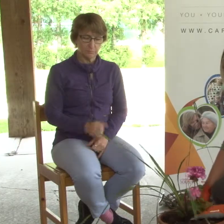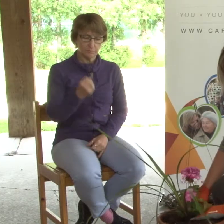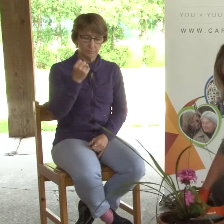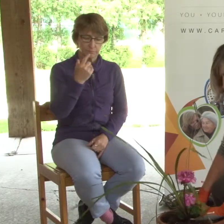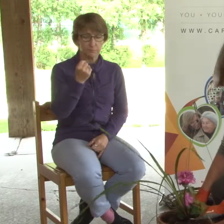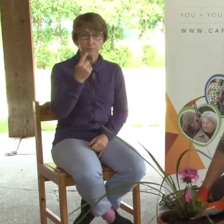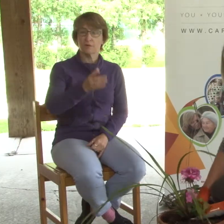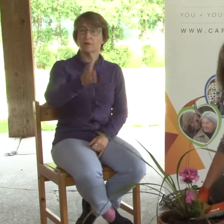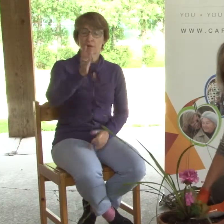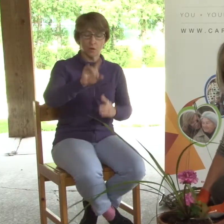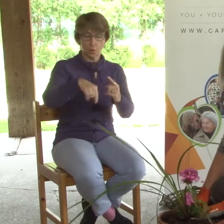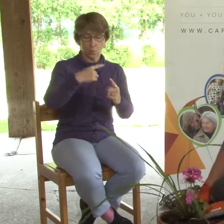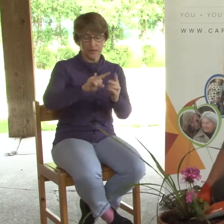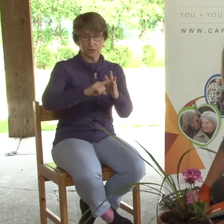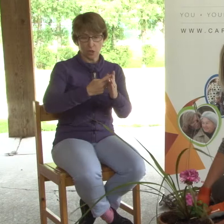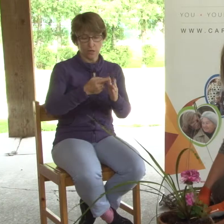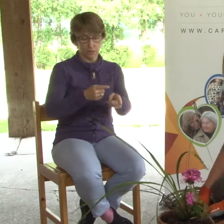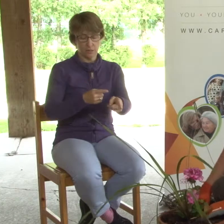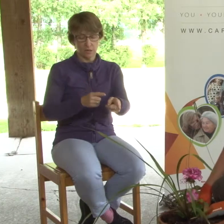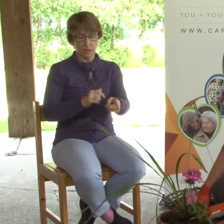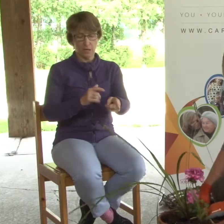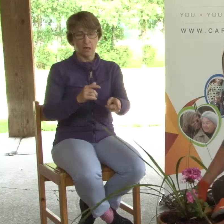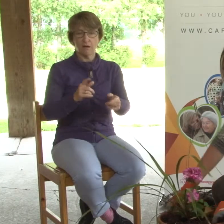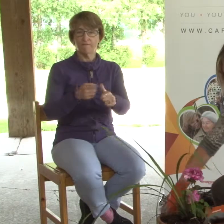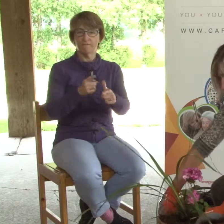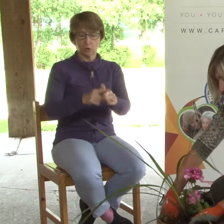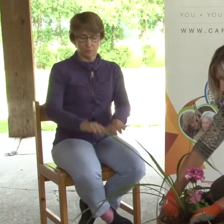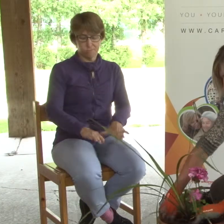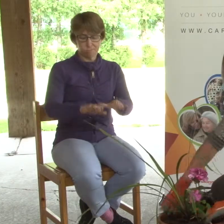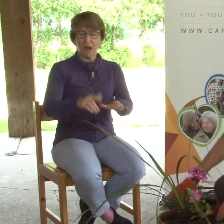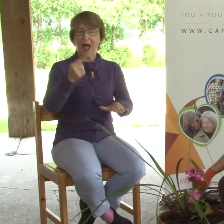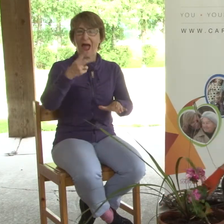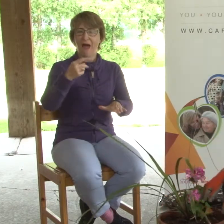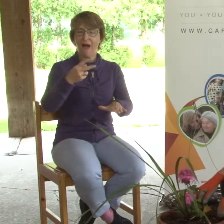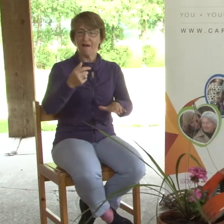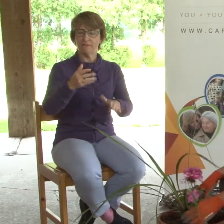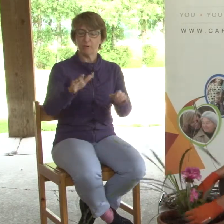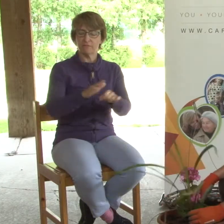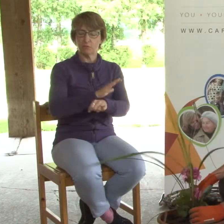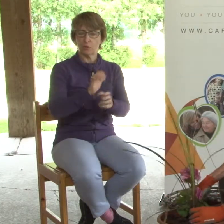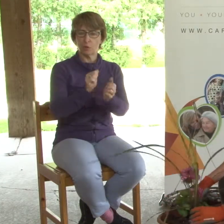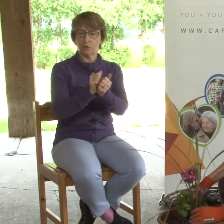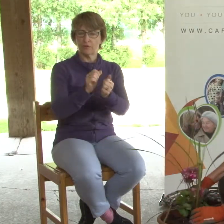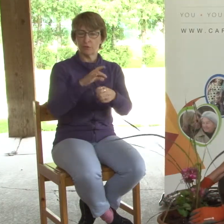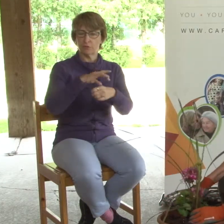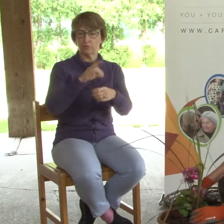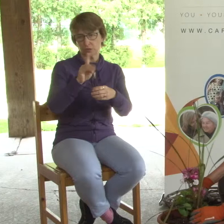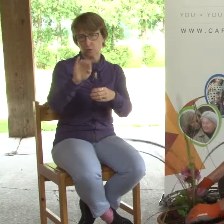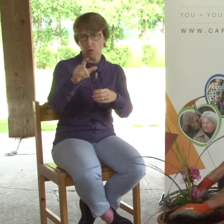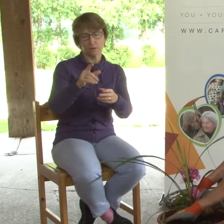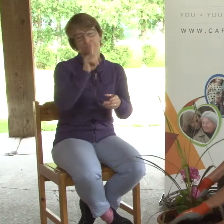When I started, I made sure that the bowl was about half full. And the reason I made it half full and took some of the